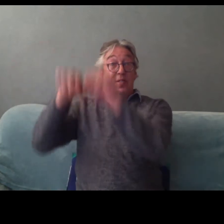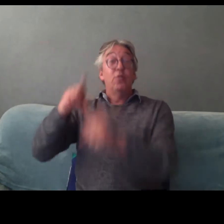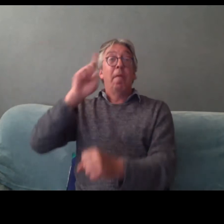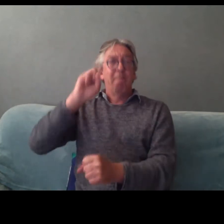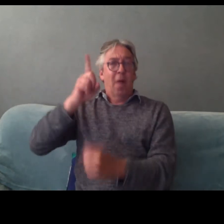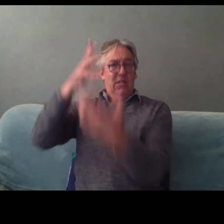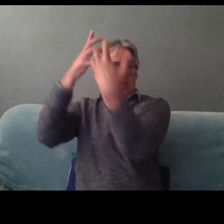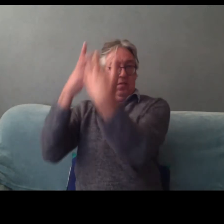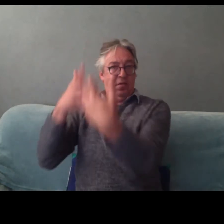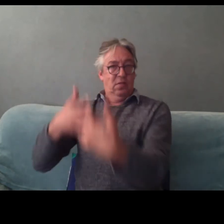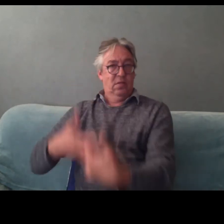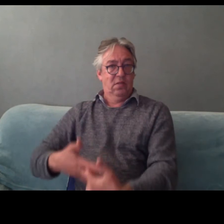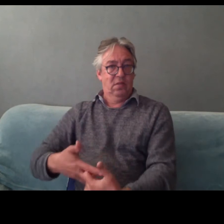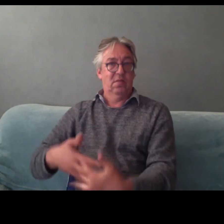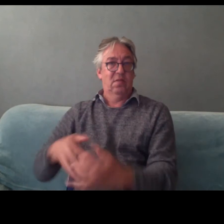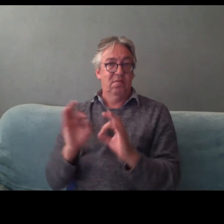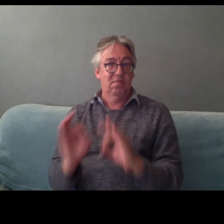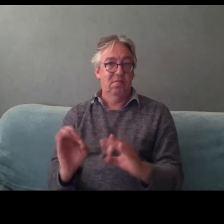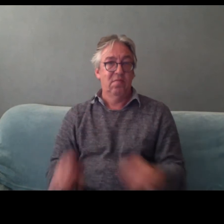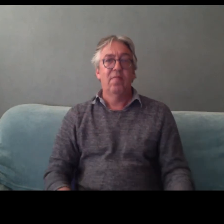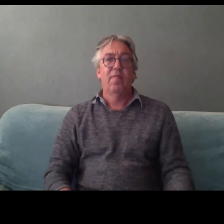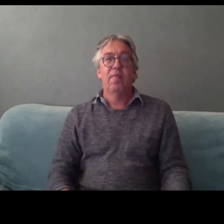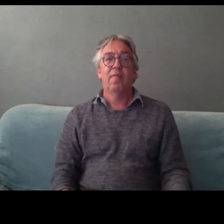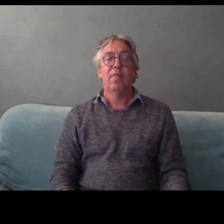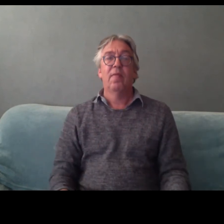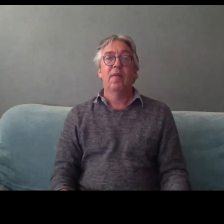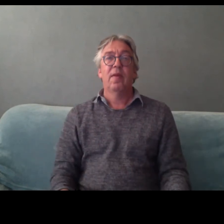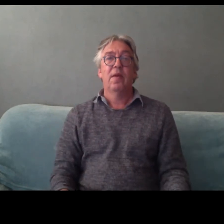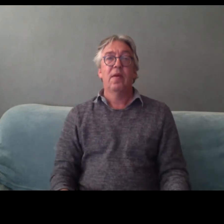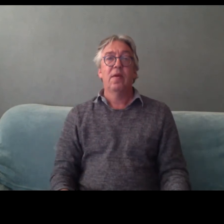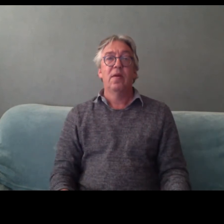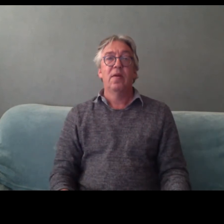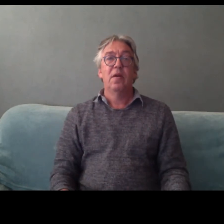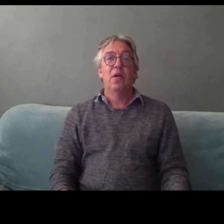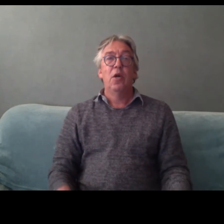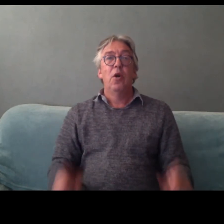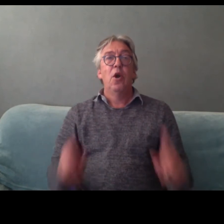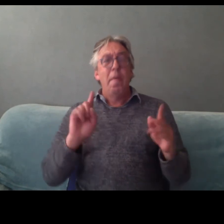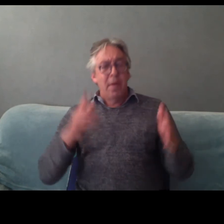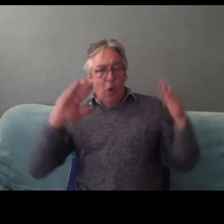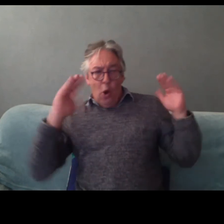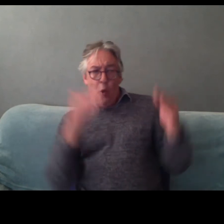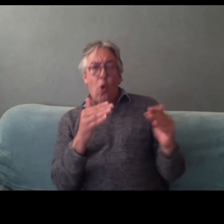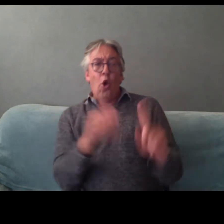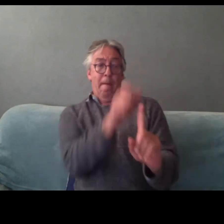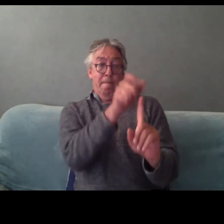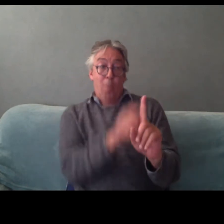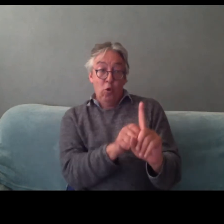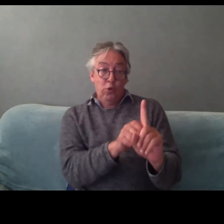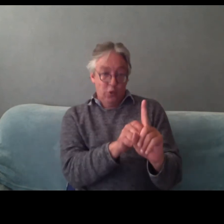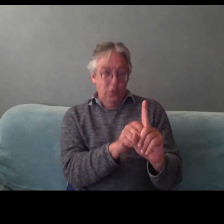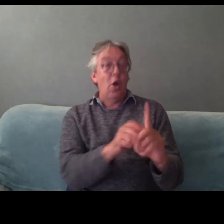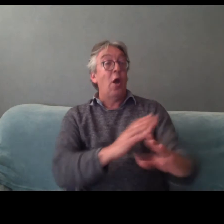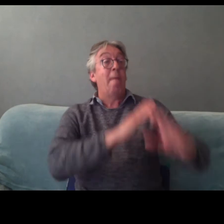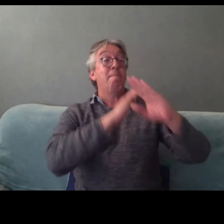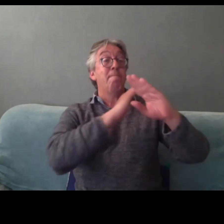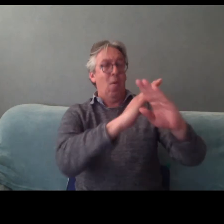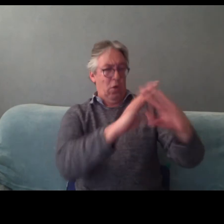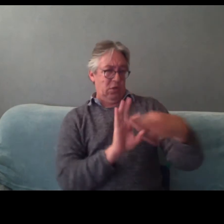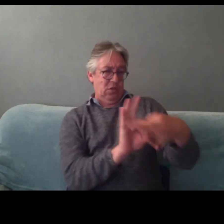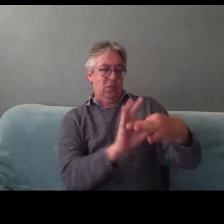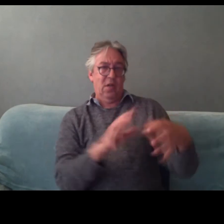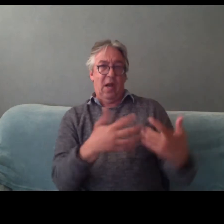that. They need to take into account the interactions between persons and barriers. That really is crucial,